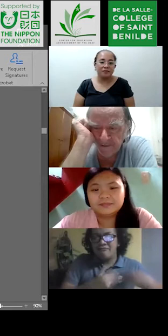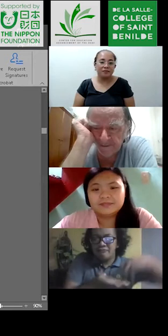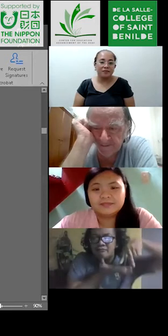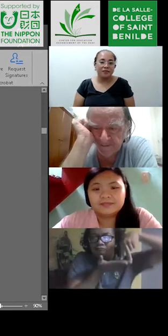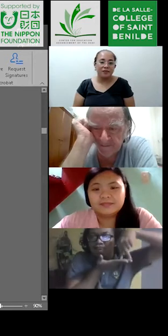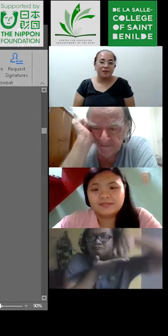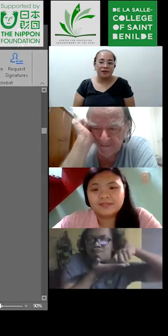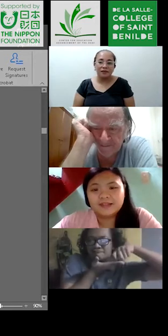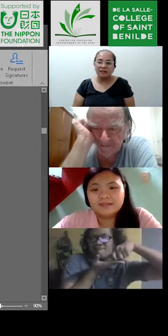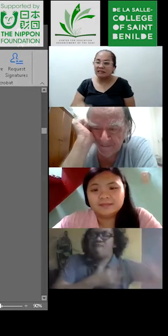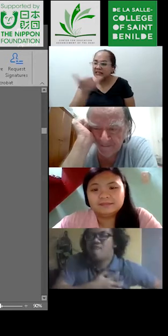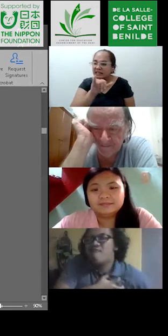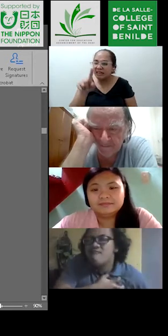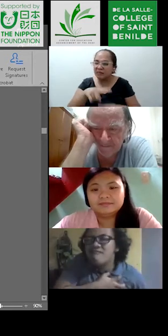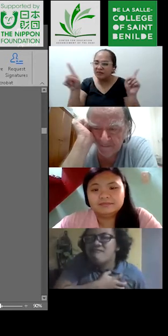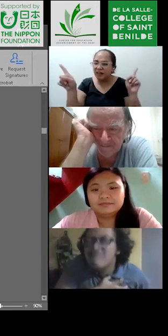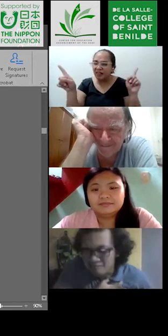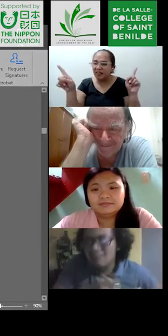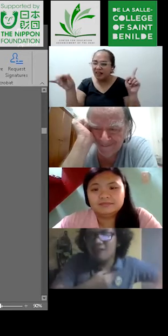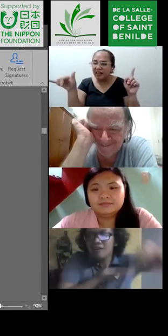Same or different?